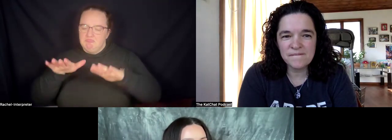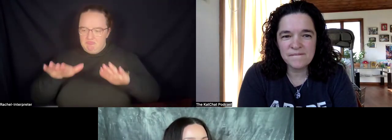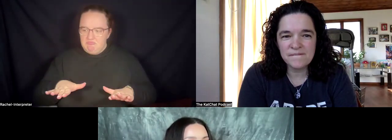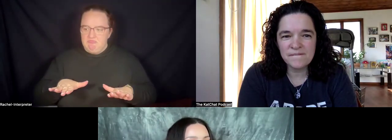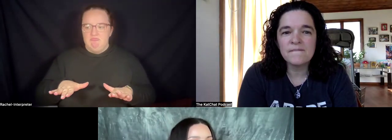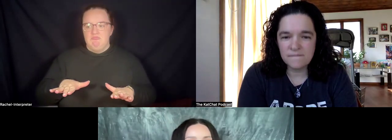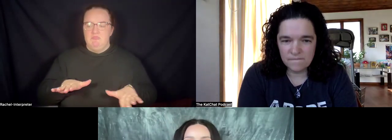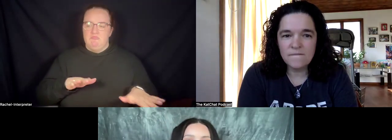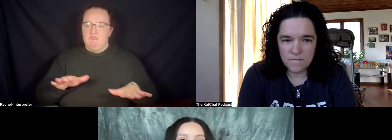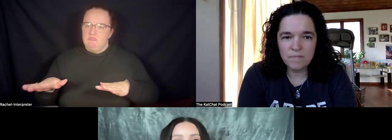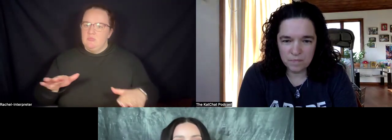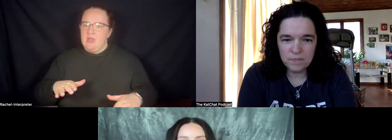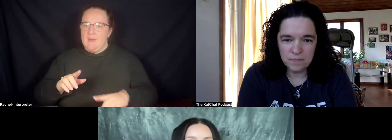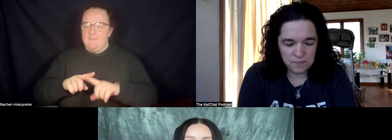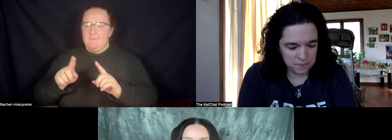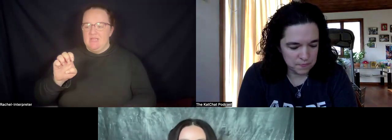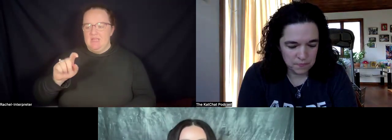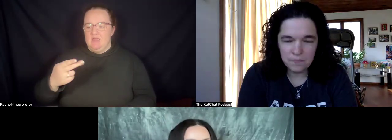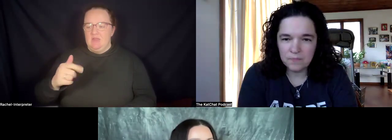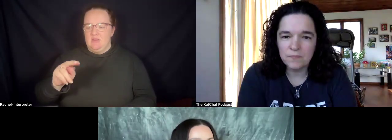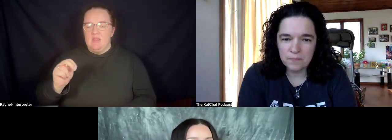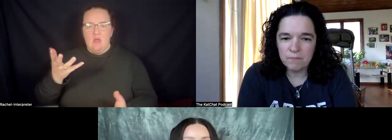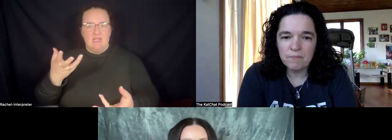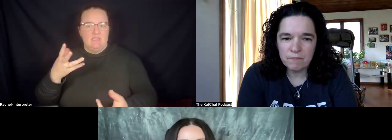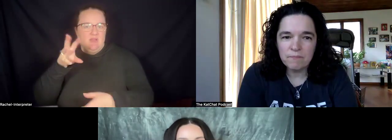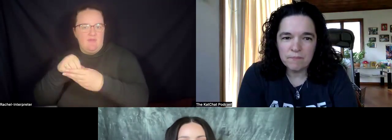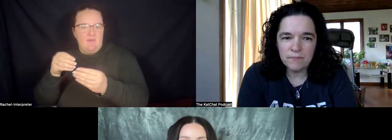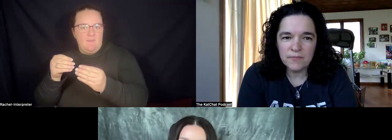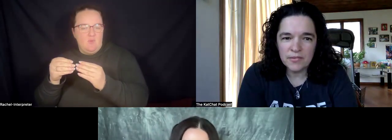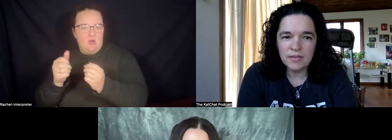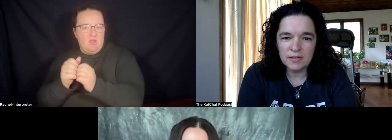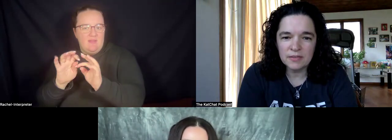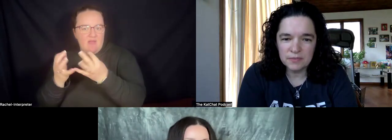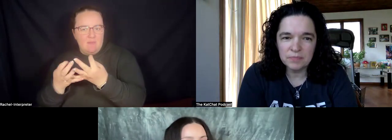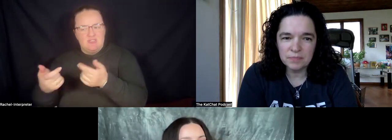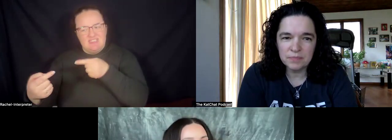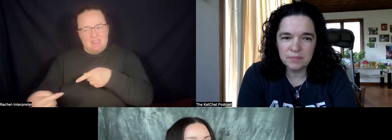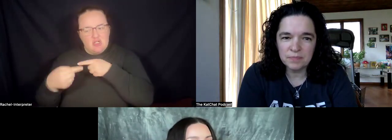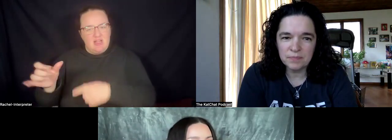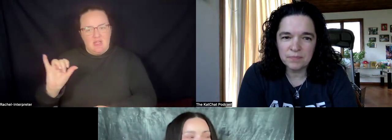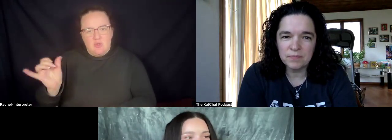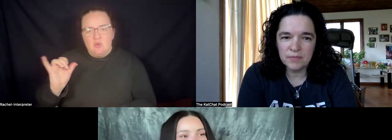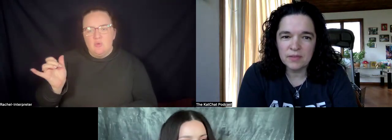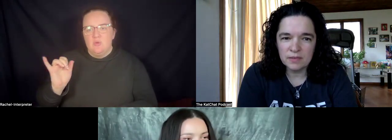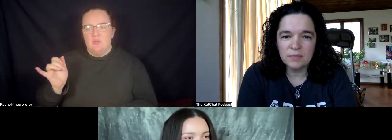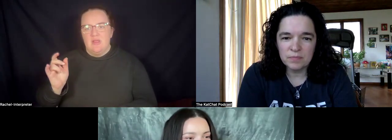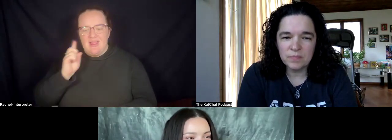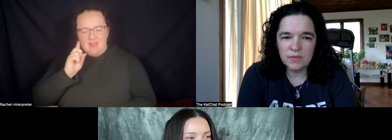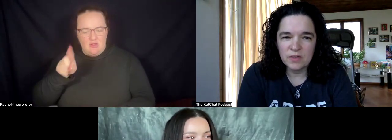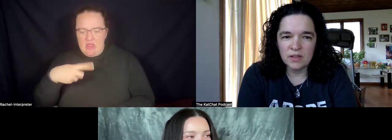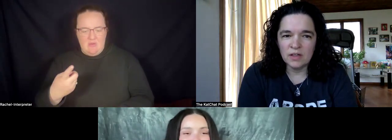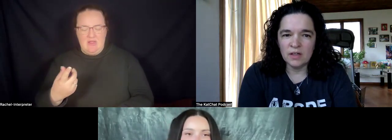of settled, but Ethan wants to be involved a little bit more with the family, and so he's struggling as a little bit. I think the only one that had